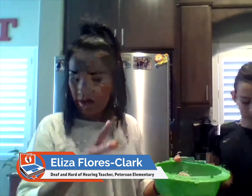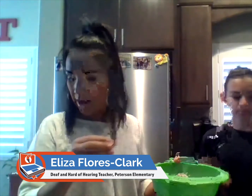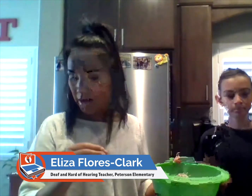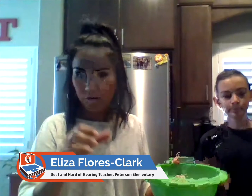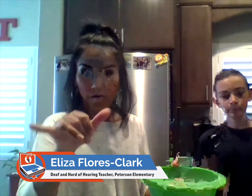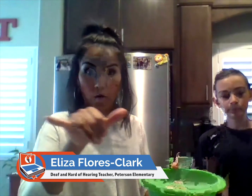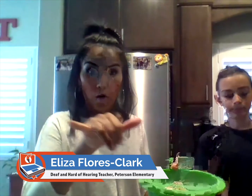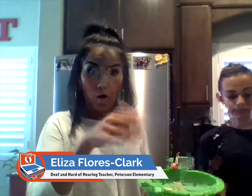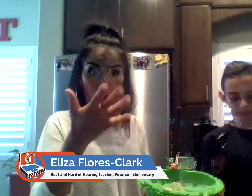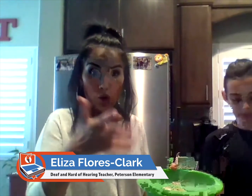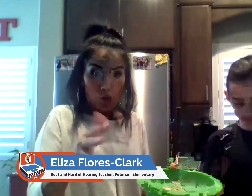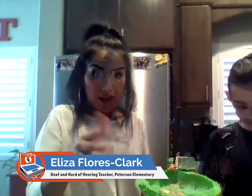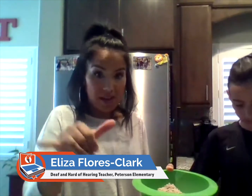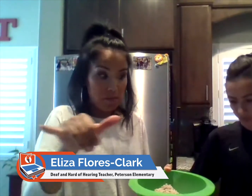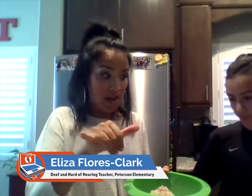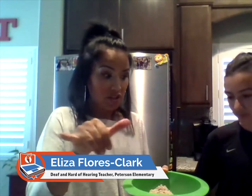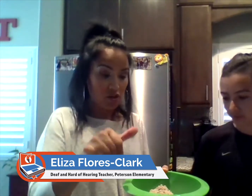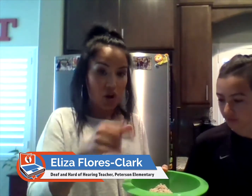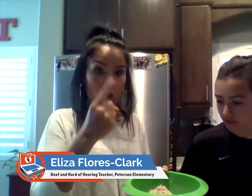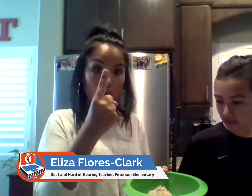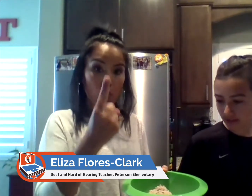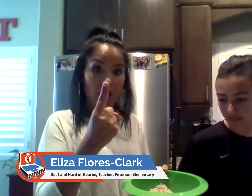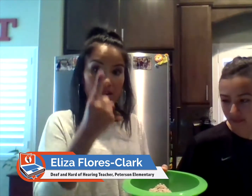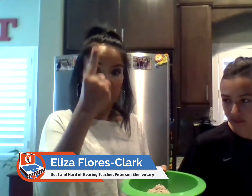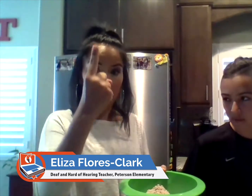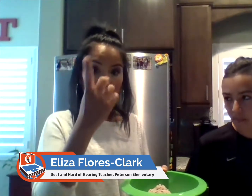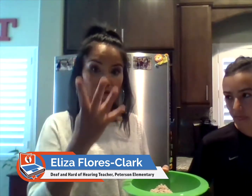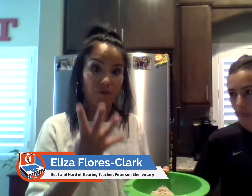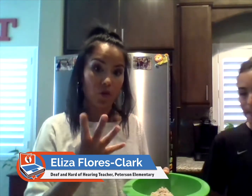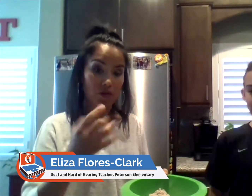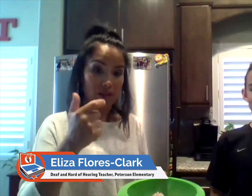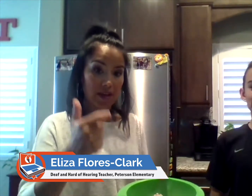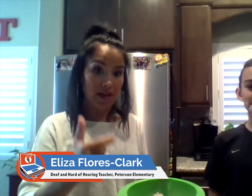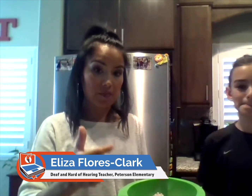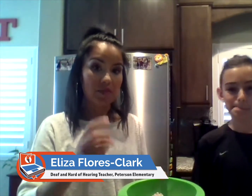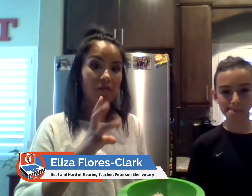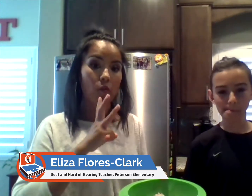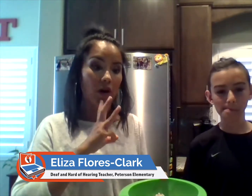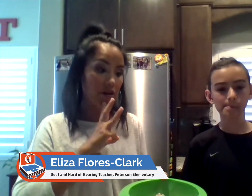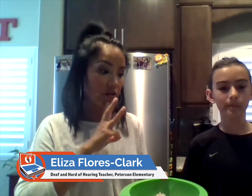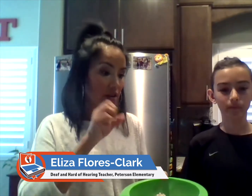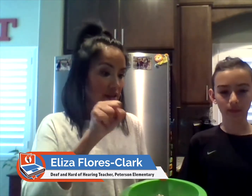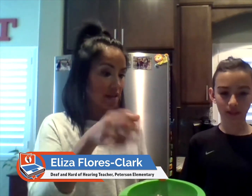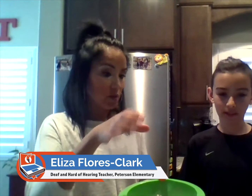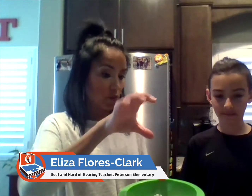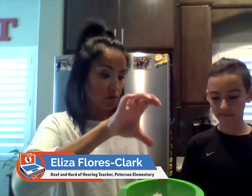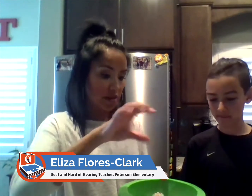And we've already measured our 1 1/4 cups of water. Can you pour that in,